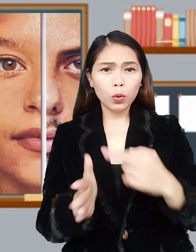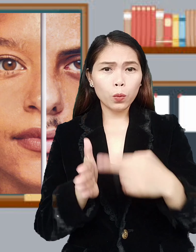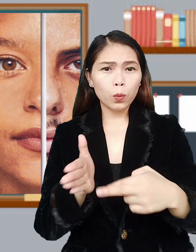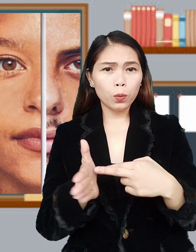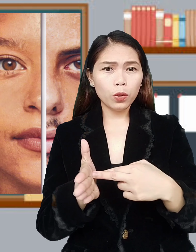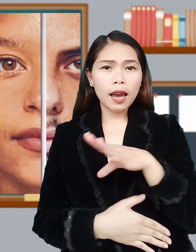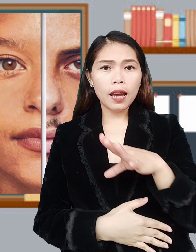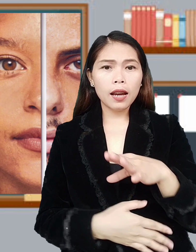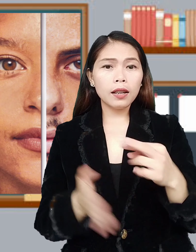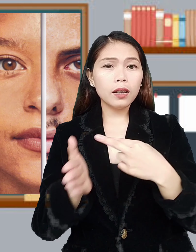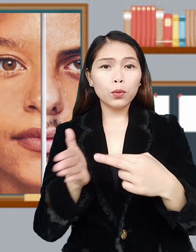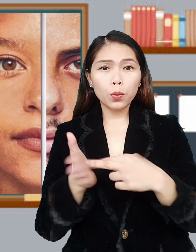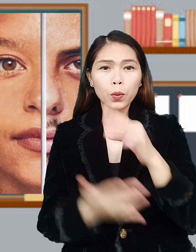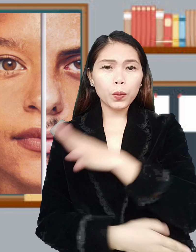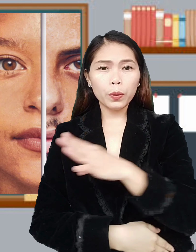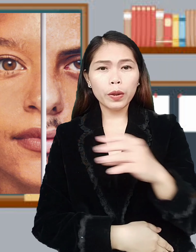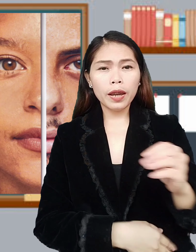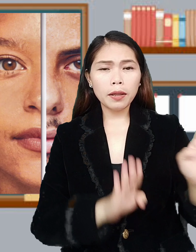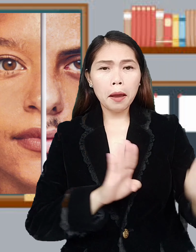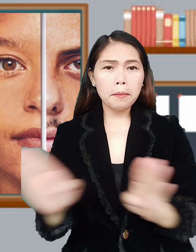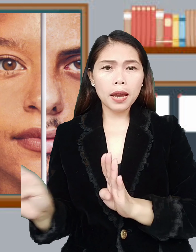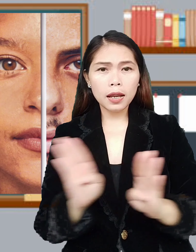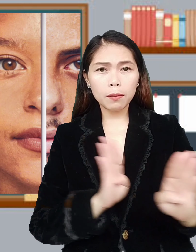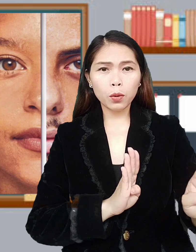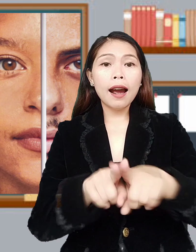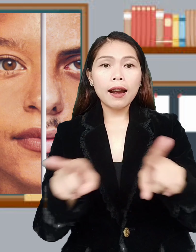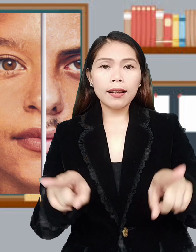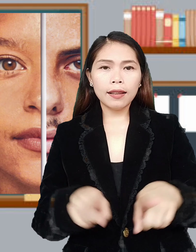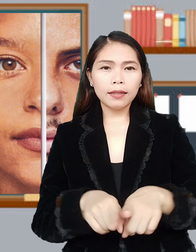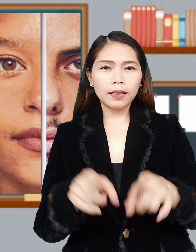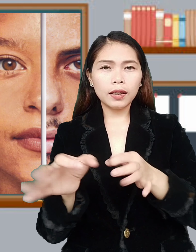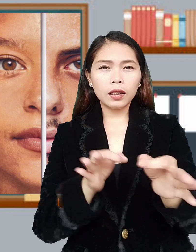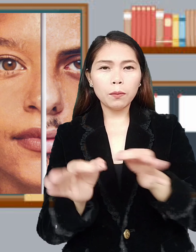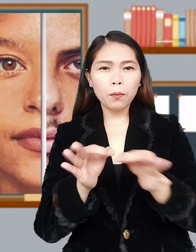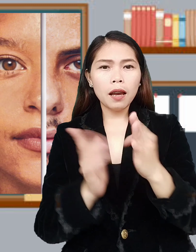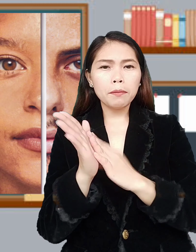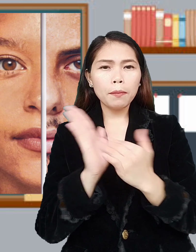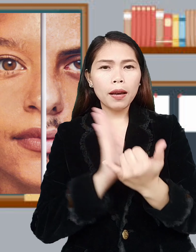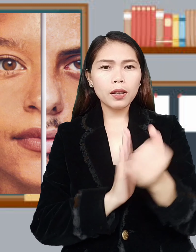role and behavior as defined by society.